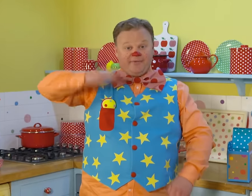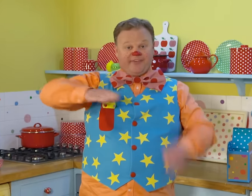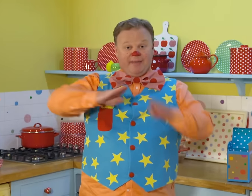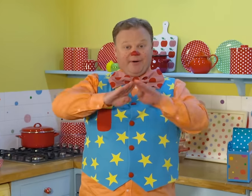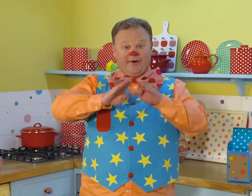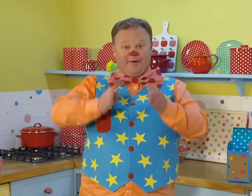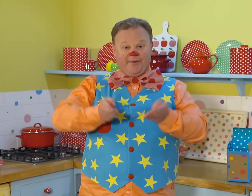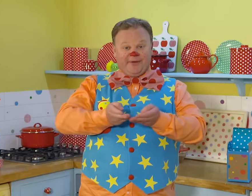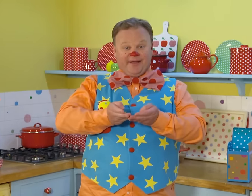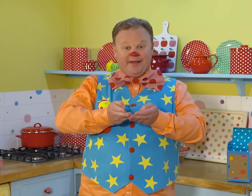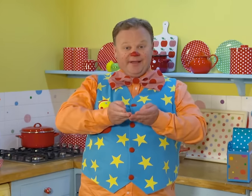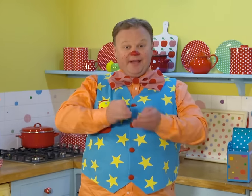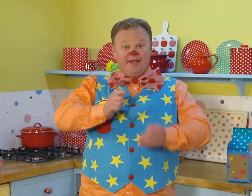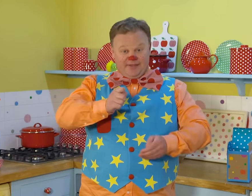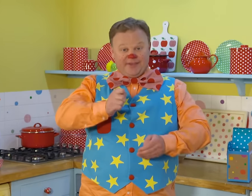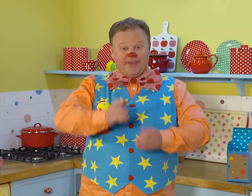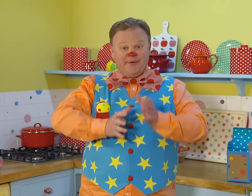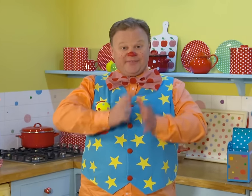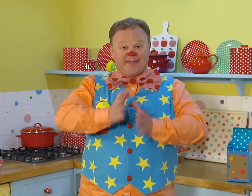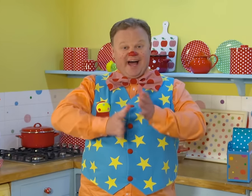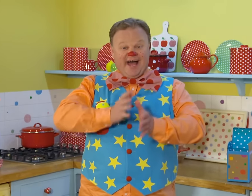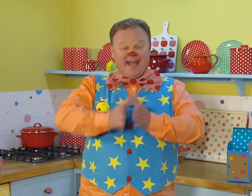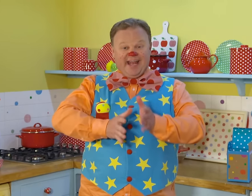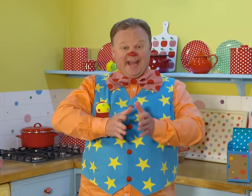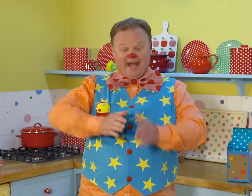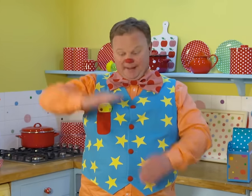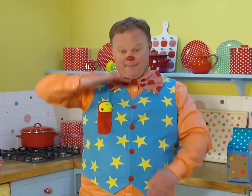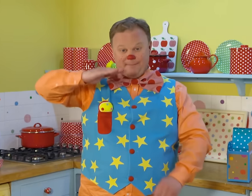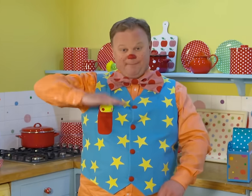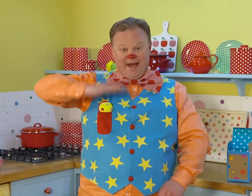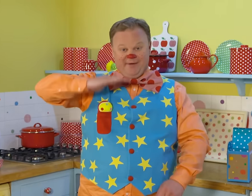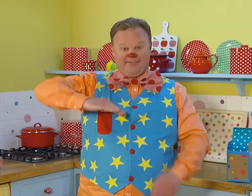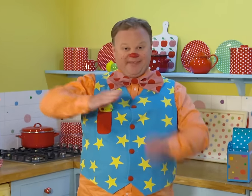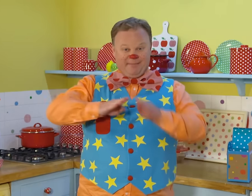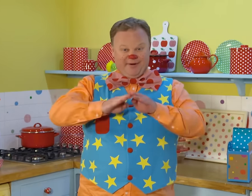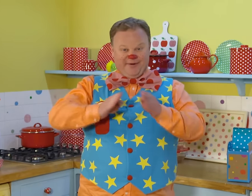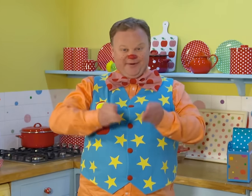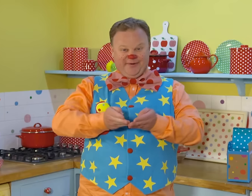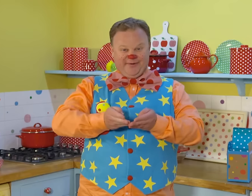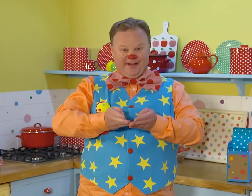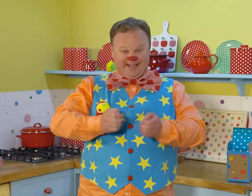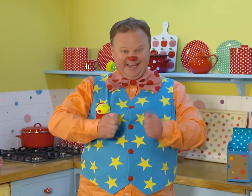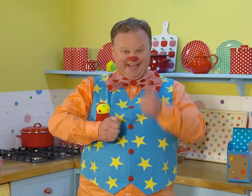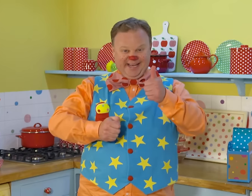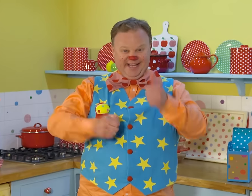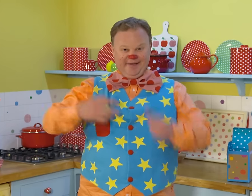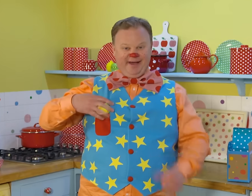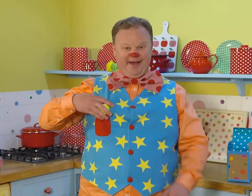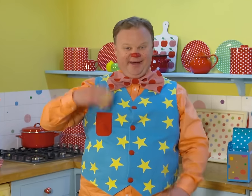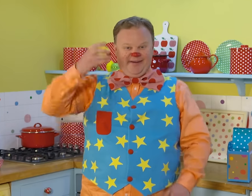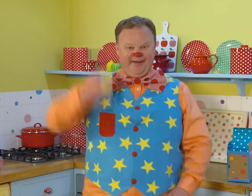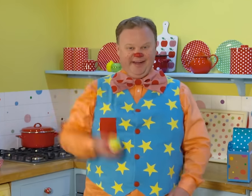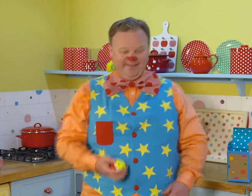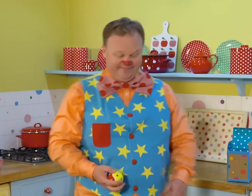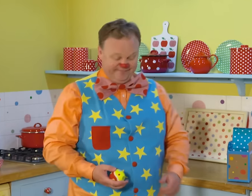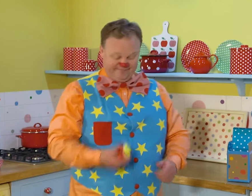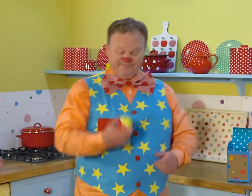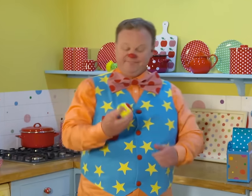Bouncy ball. You sign. Bouncy ball. Woohoo! Thank